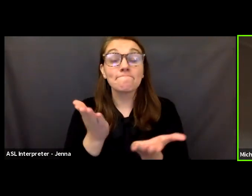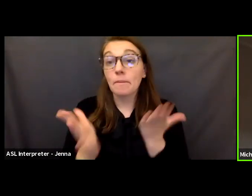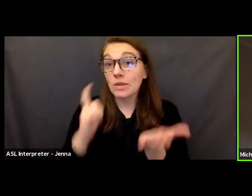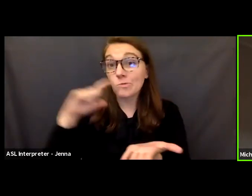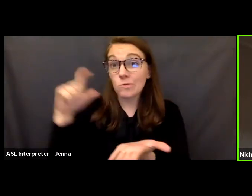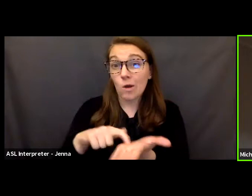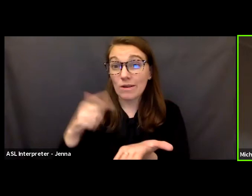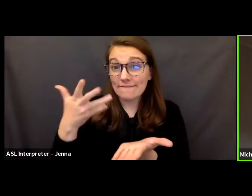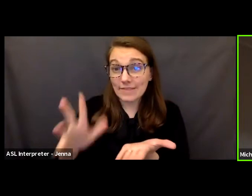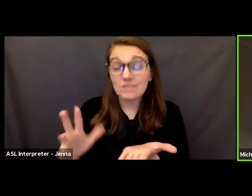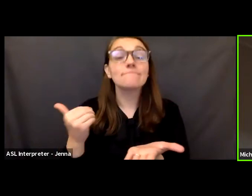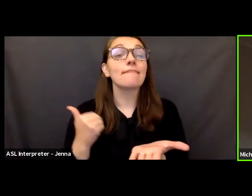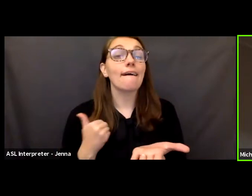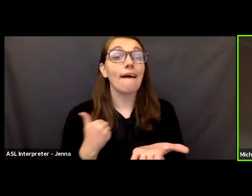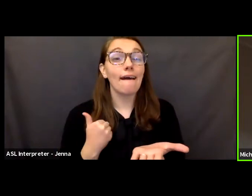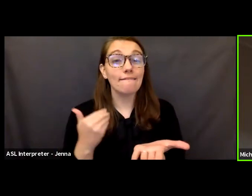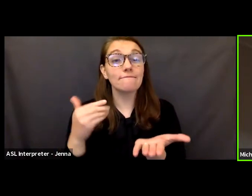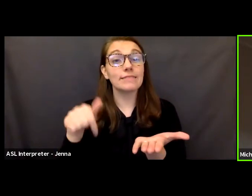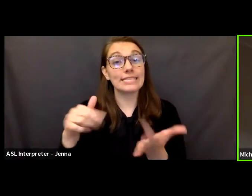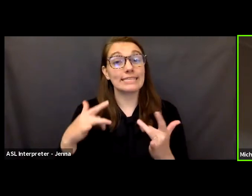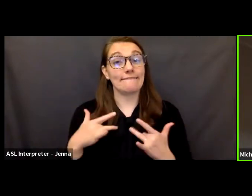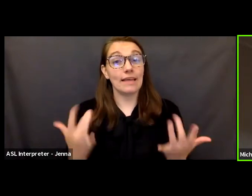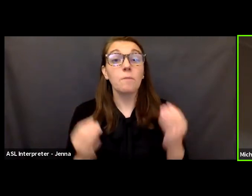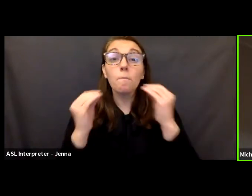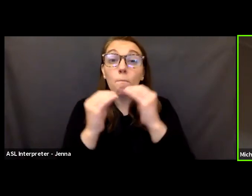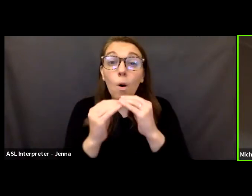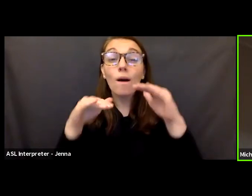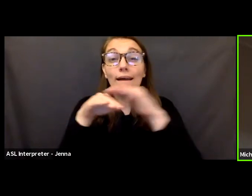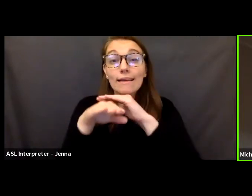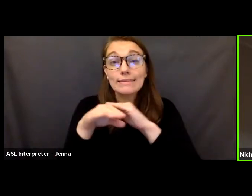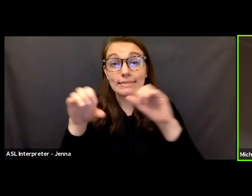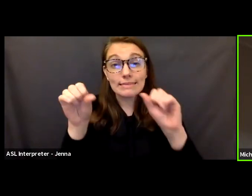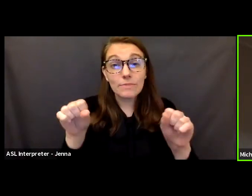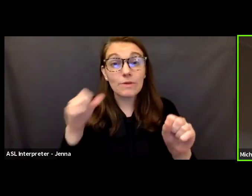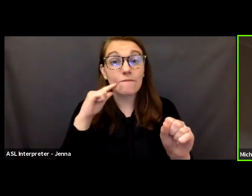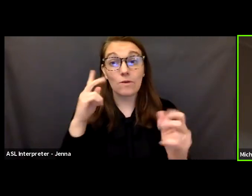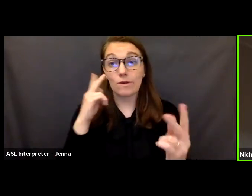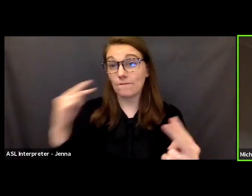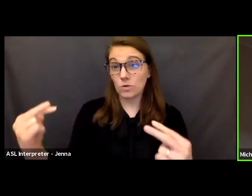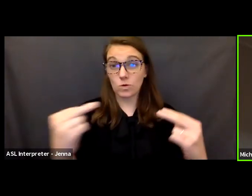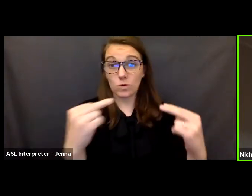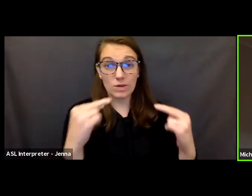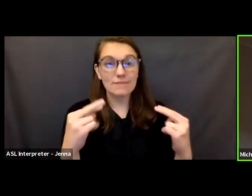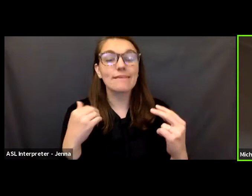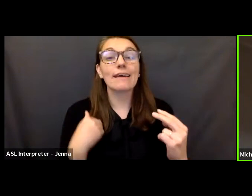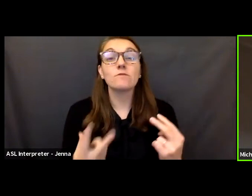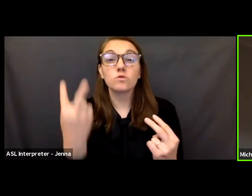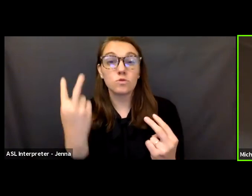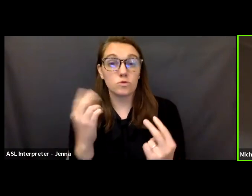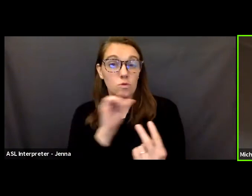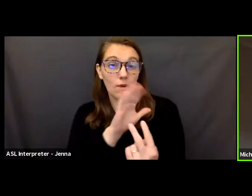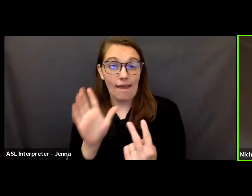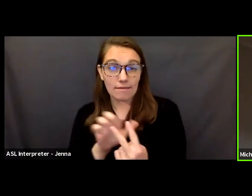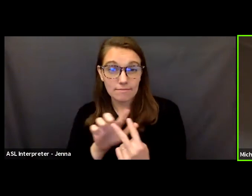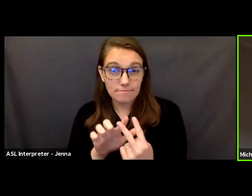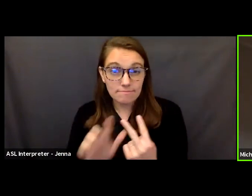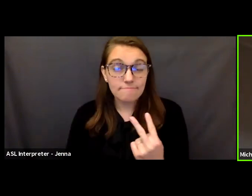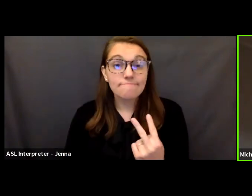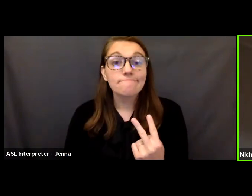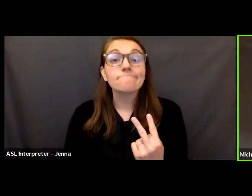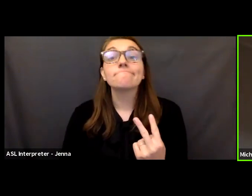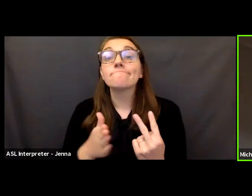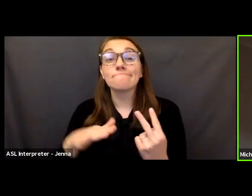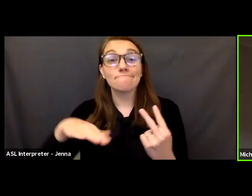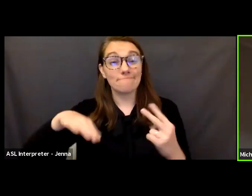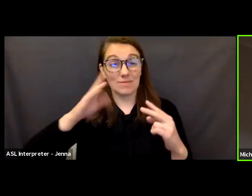noticed, today's event is being made more accessible to viewers through two separate means. First, at the